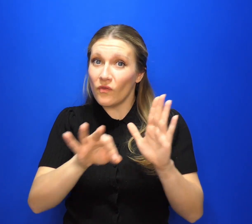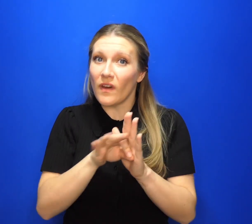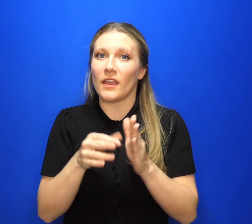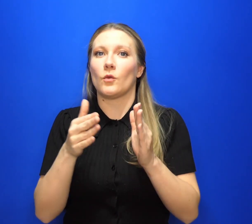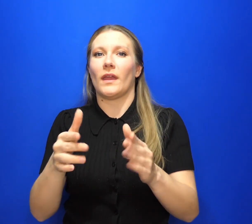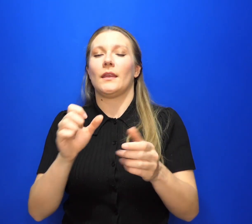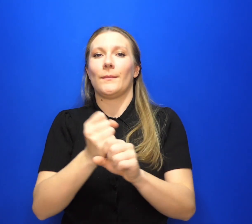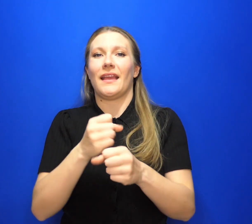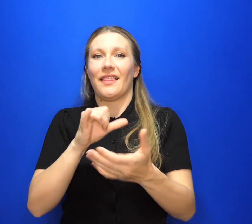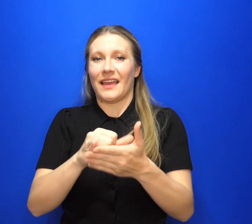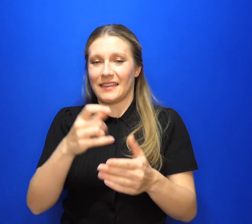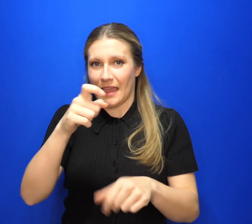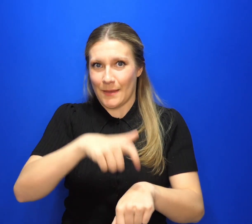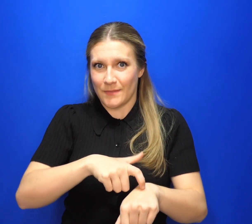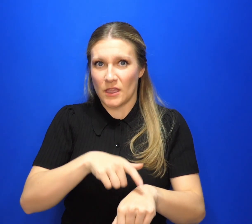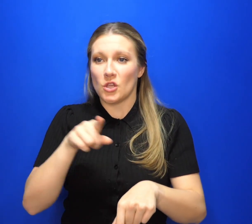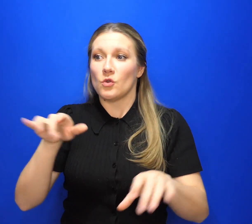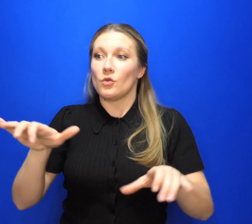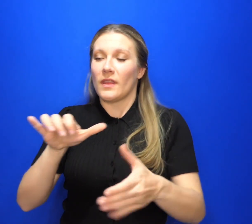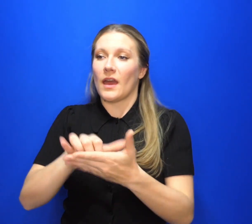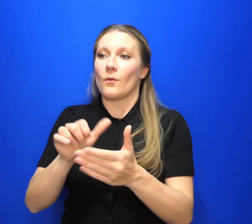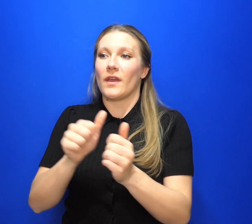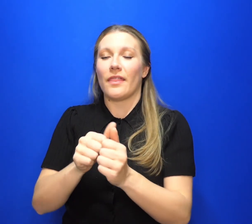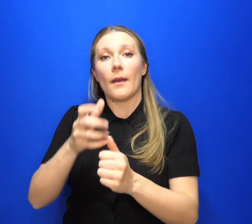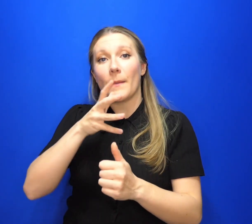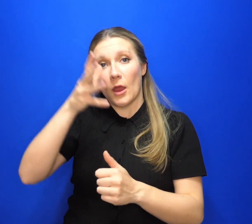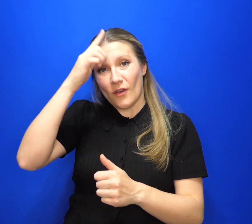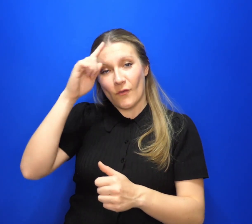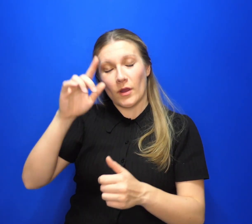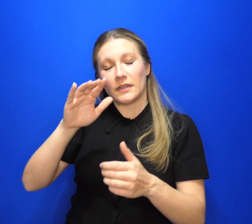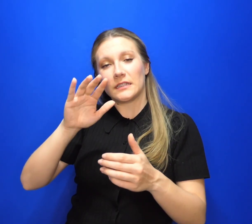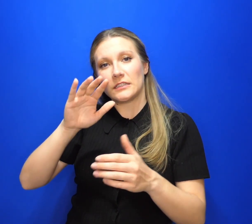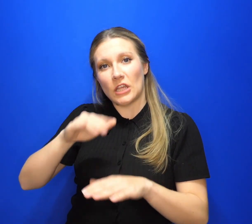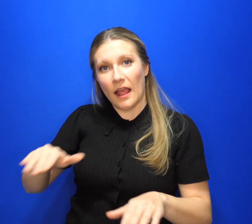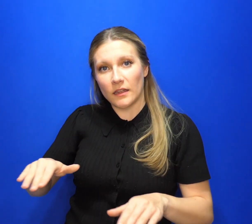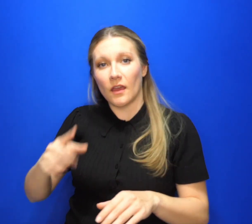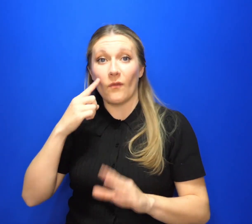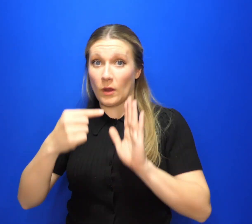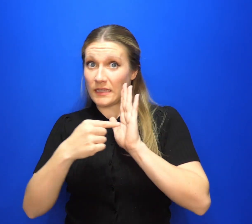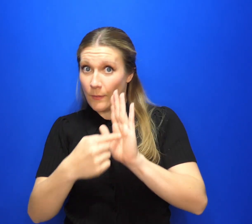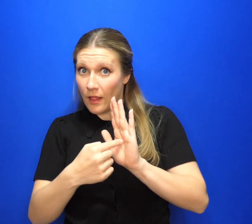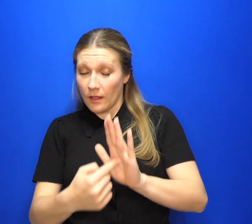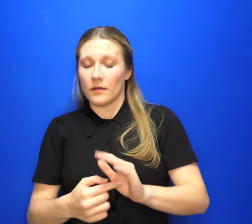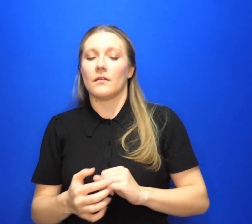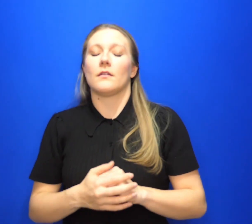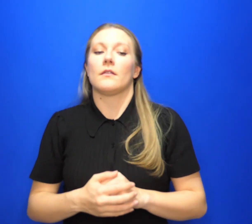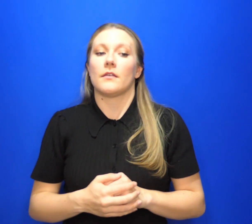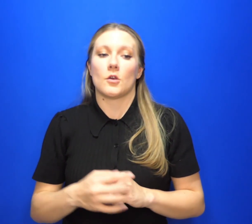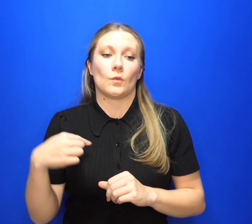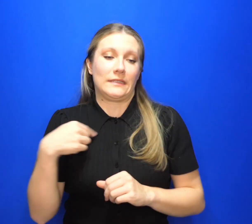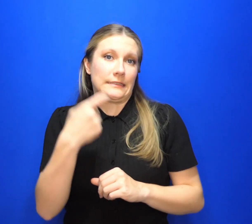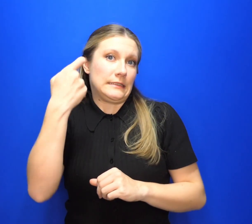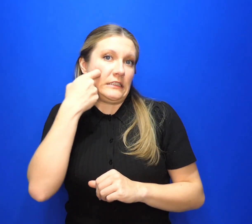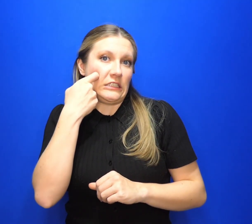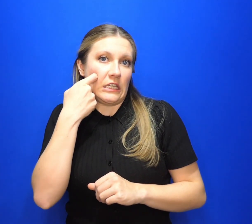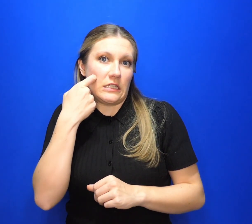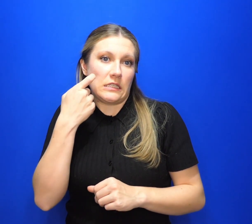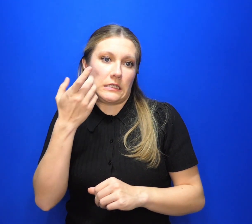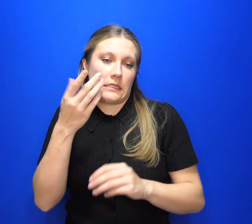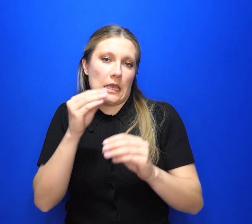okay, well, as an example, we had just renovated a portion of our home when Arden was diagnosed. We'd done it and we had it